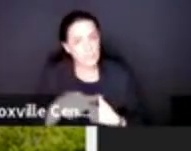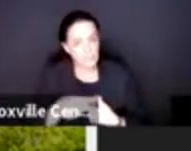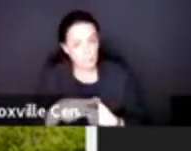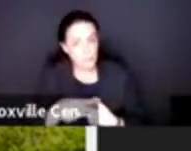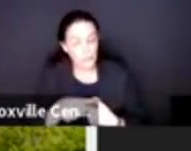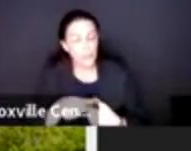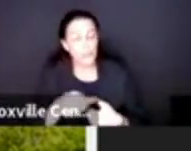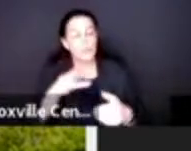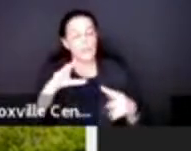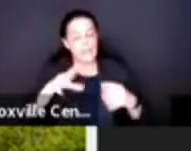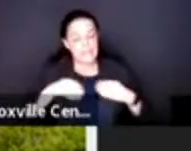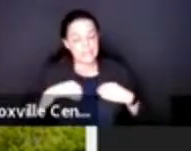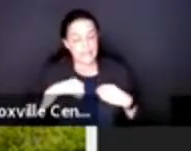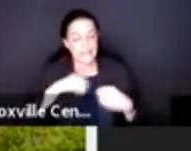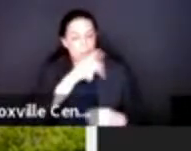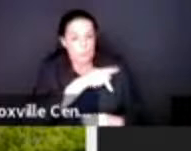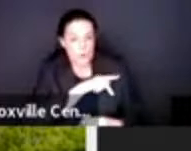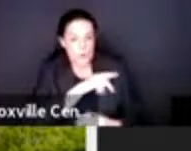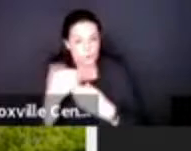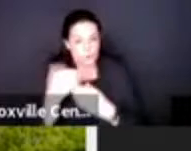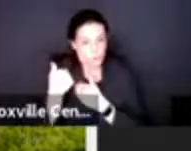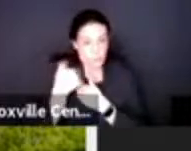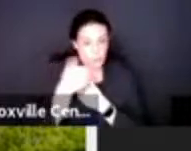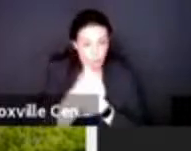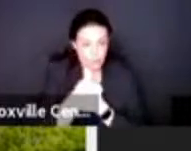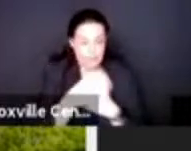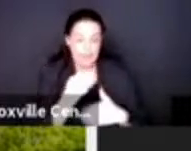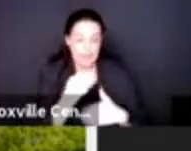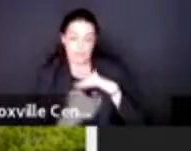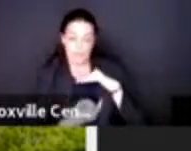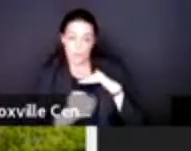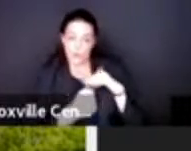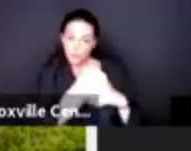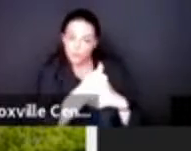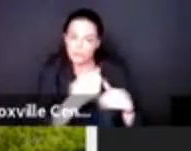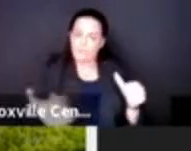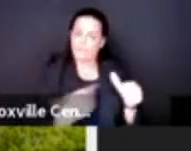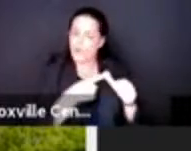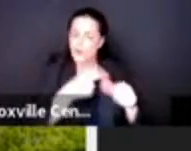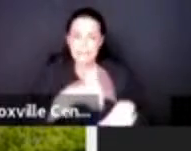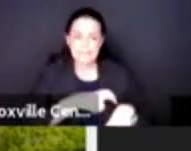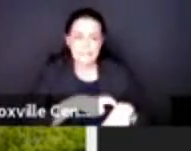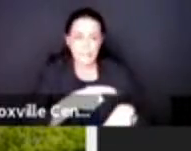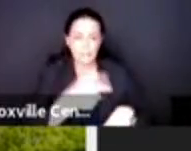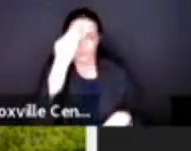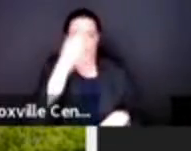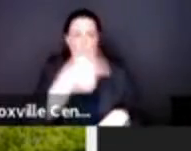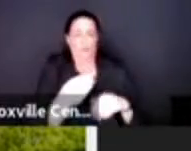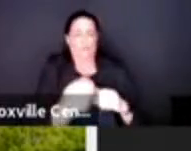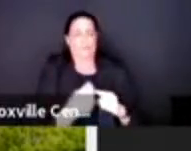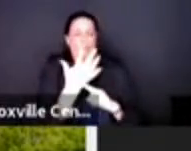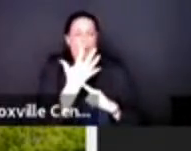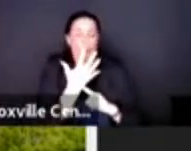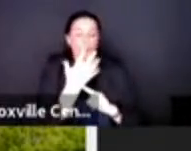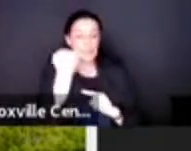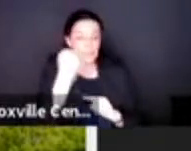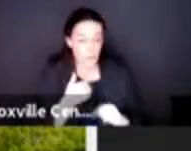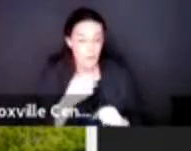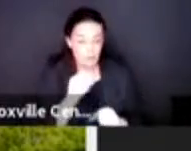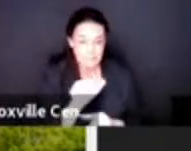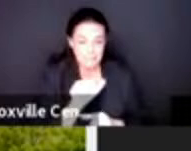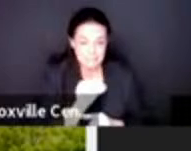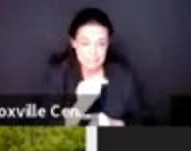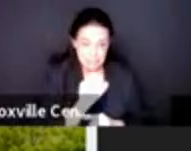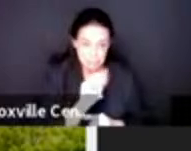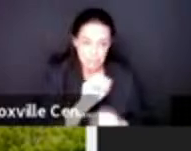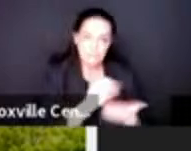take personal responsibility and quarantine at the first sign of exposure. Isolate yourself if you have symptoms or if